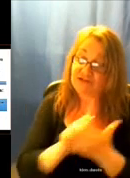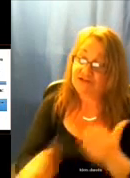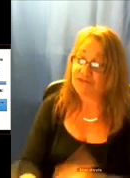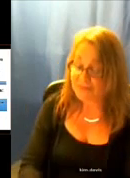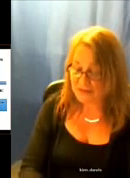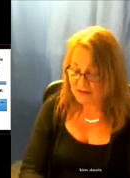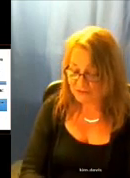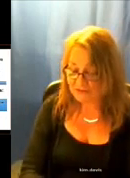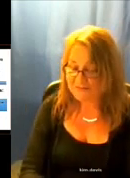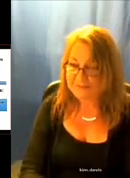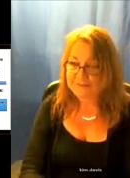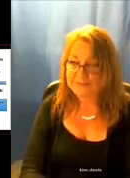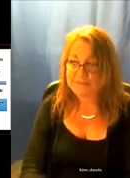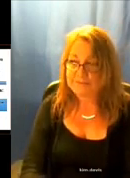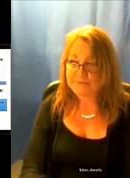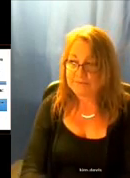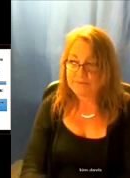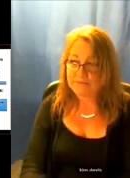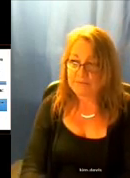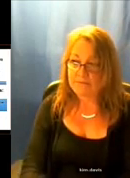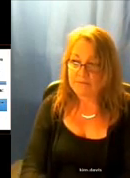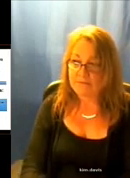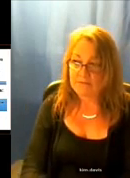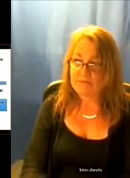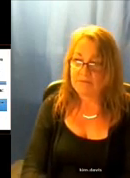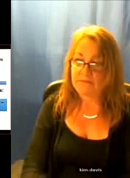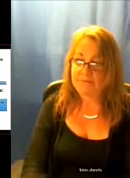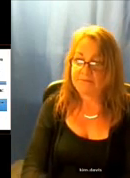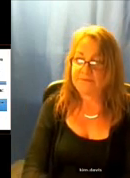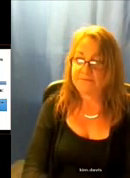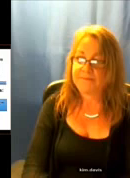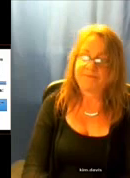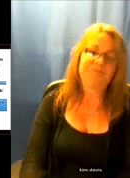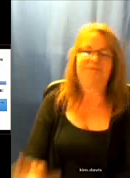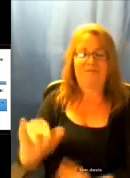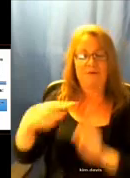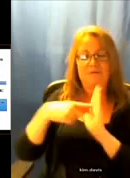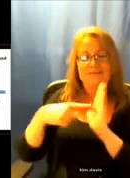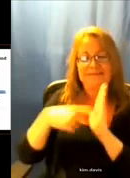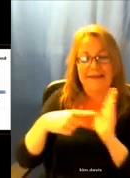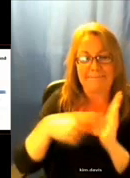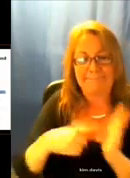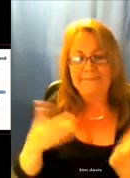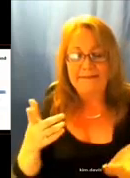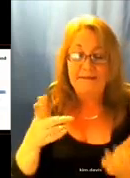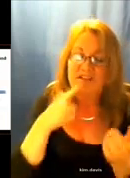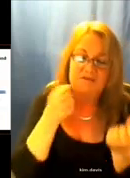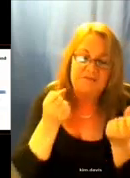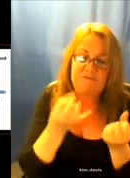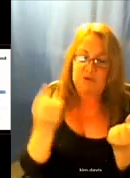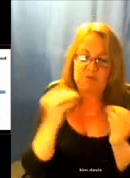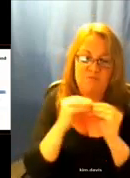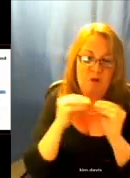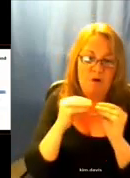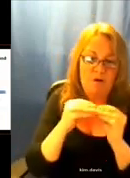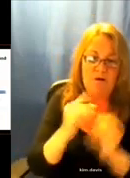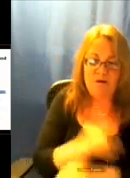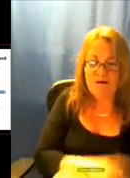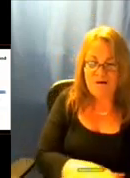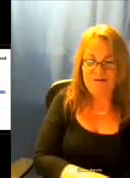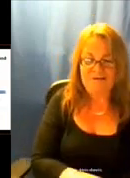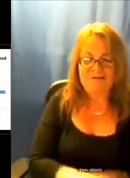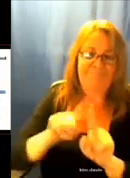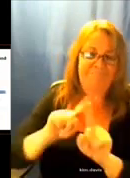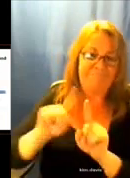wouldn't look good if I installed that. So I can't do that for you to have accommodations." That would be an example of